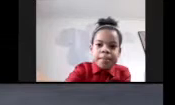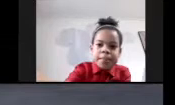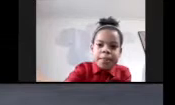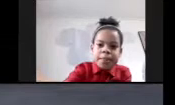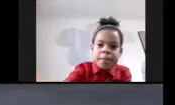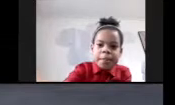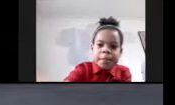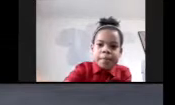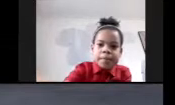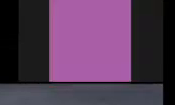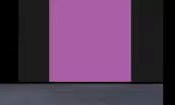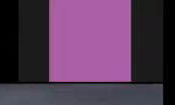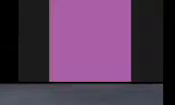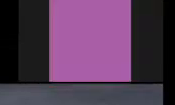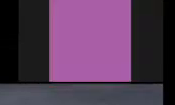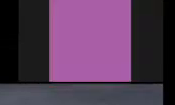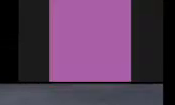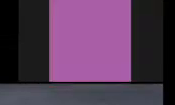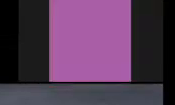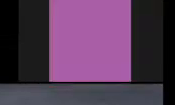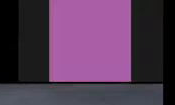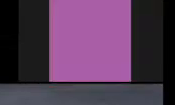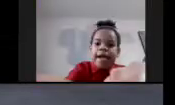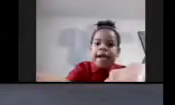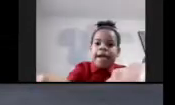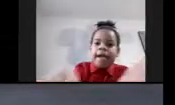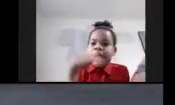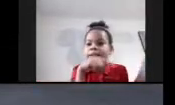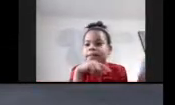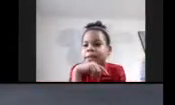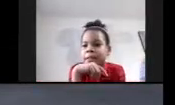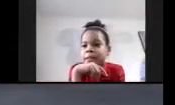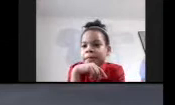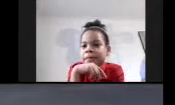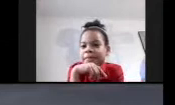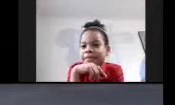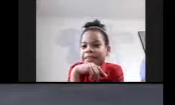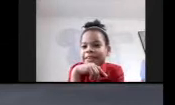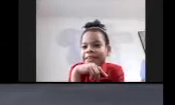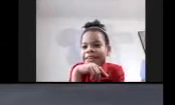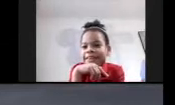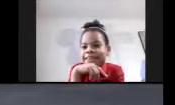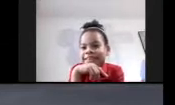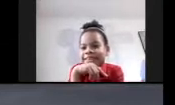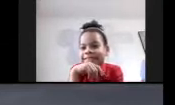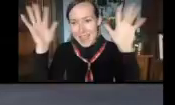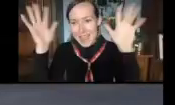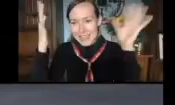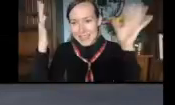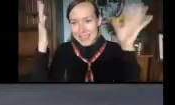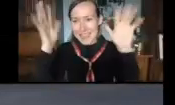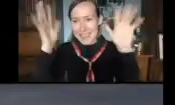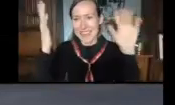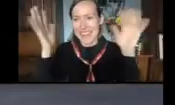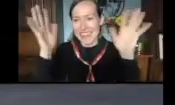Well Abigail. done. Are we all going to give a, what do we call it, Jessica? A clap,